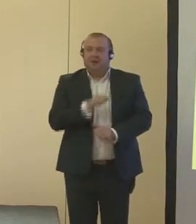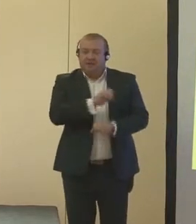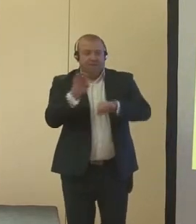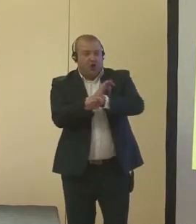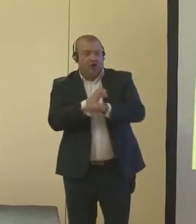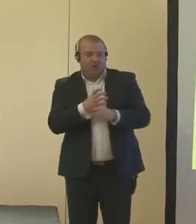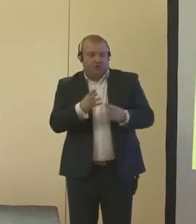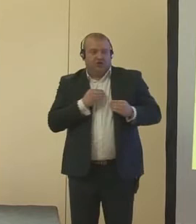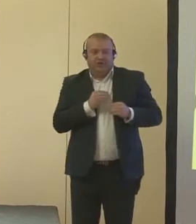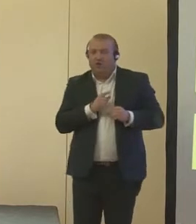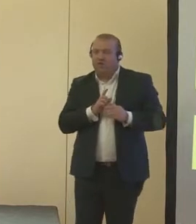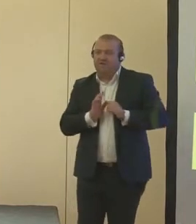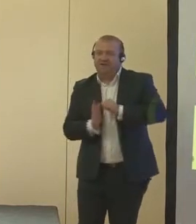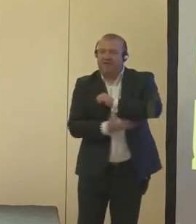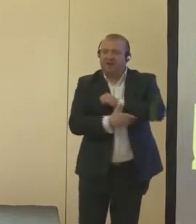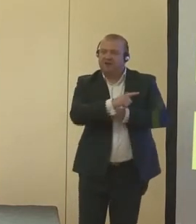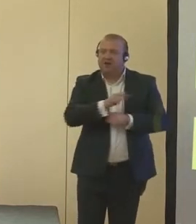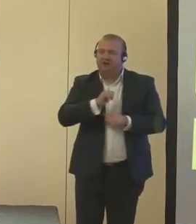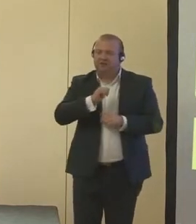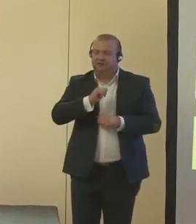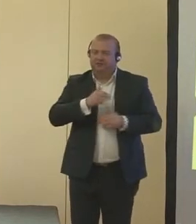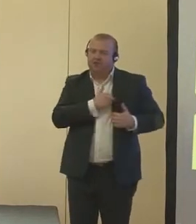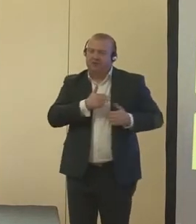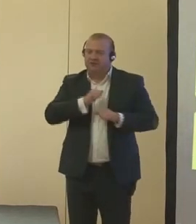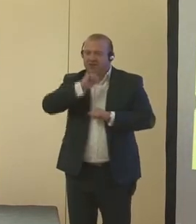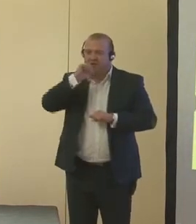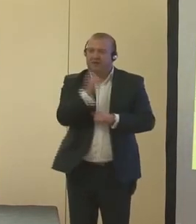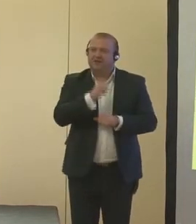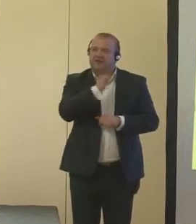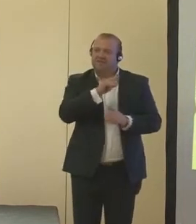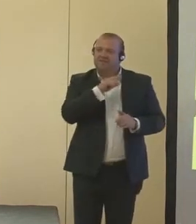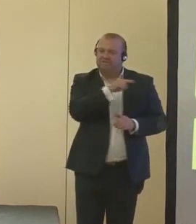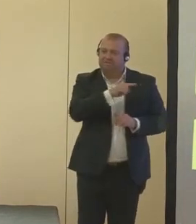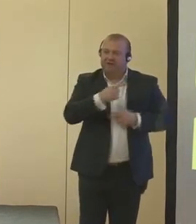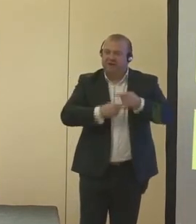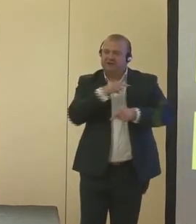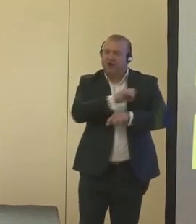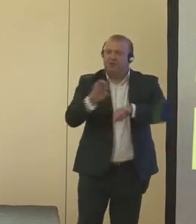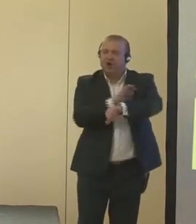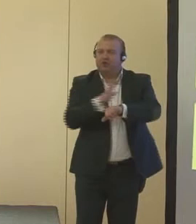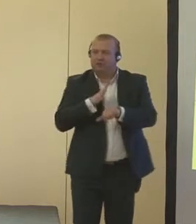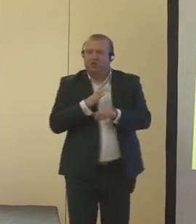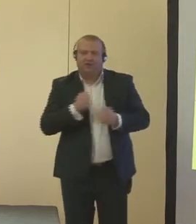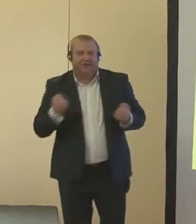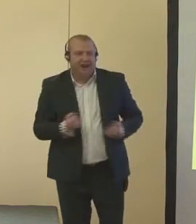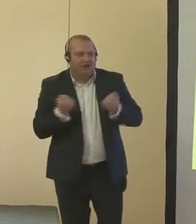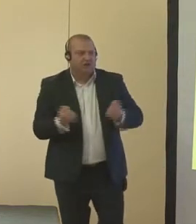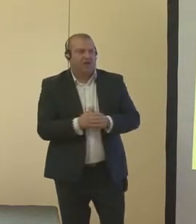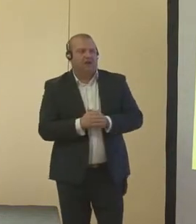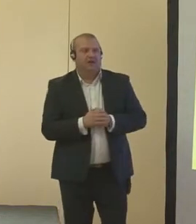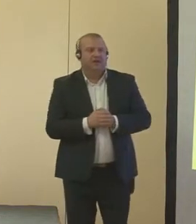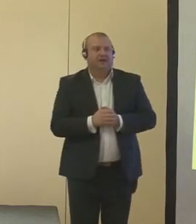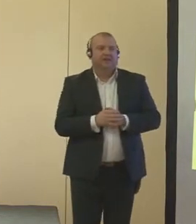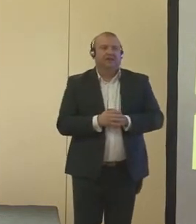Project, and involved experts from 21 agency member countries, and I was glad to see that also our expert from